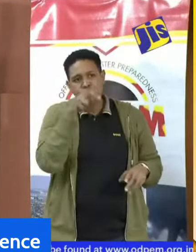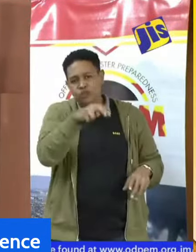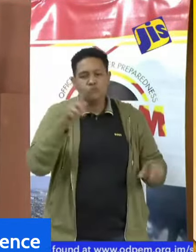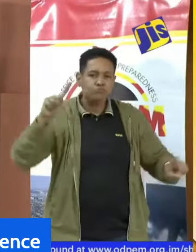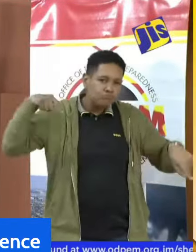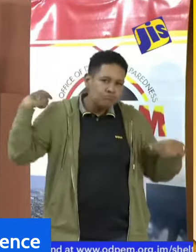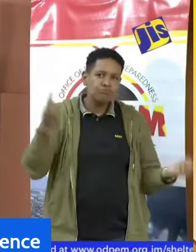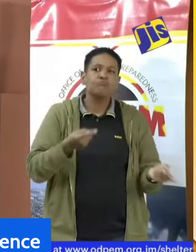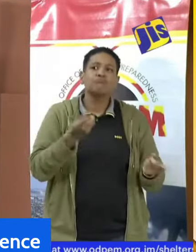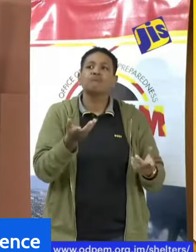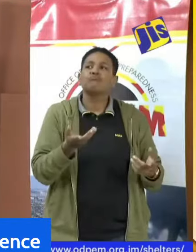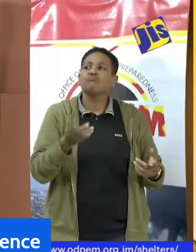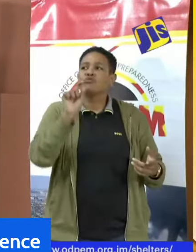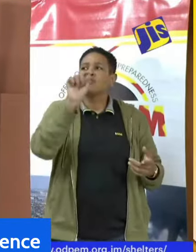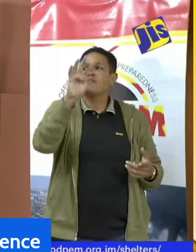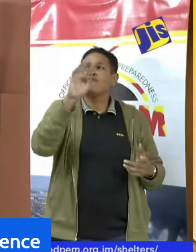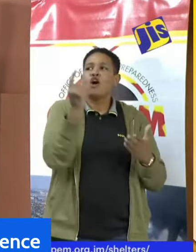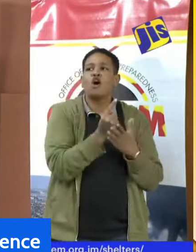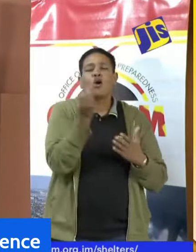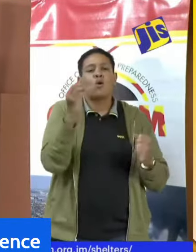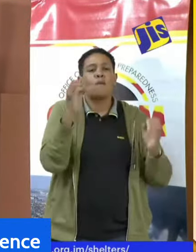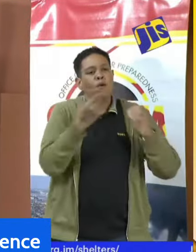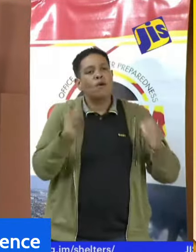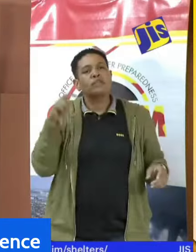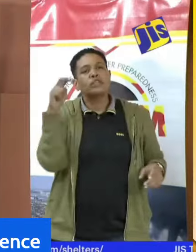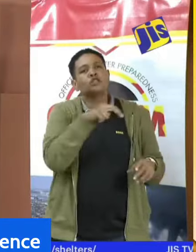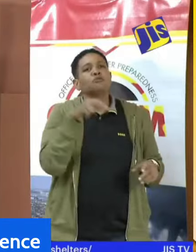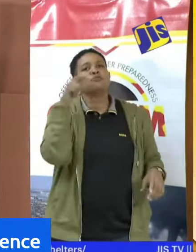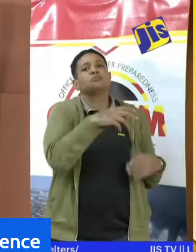past 24 hours or more,